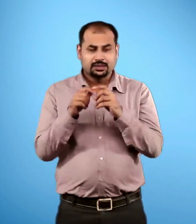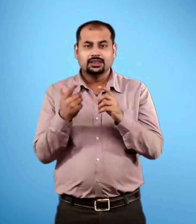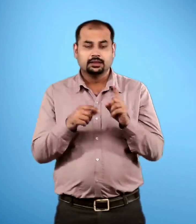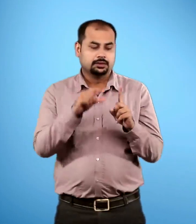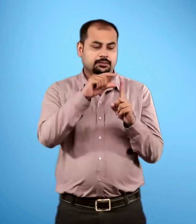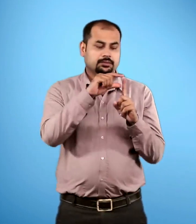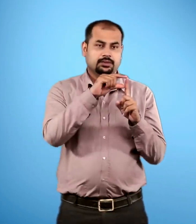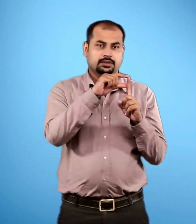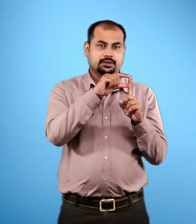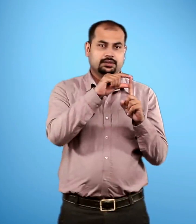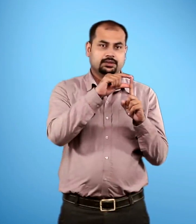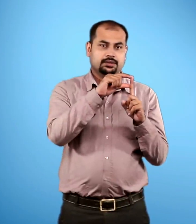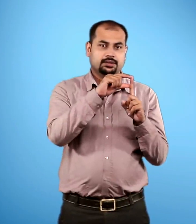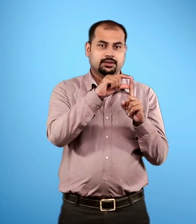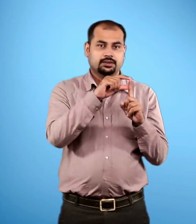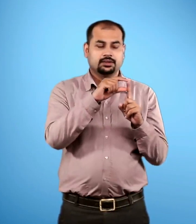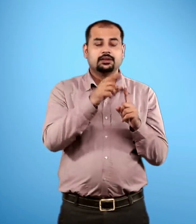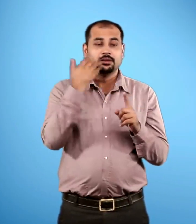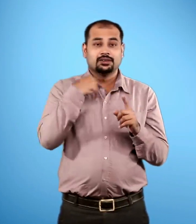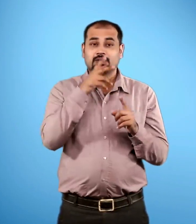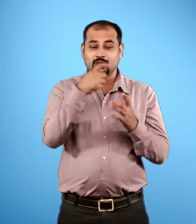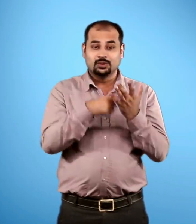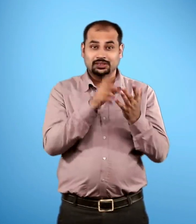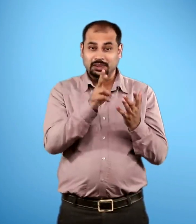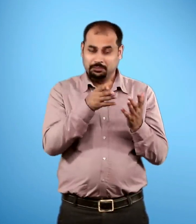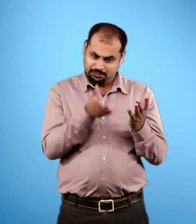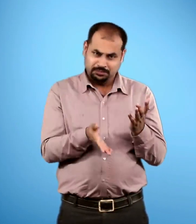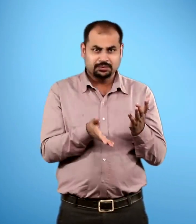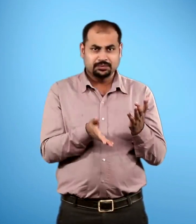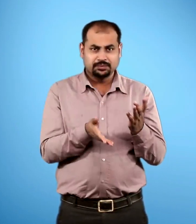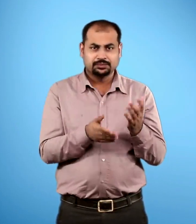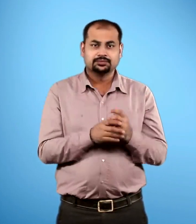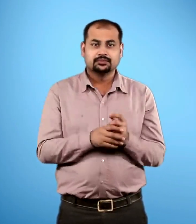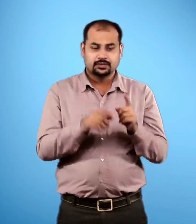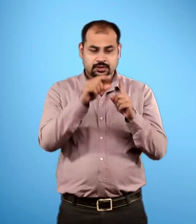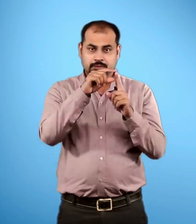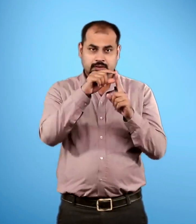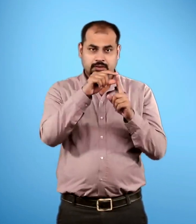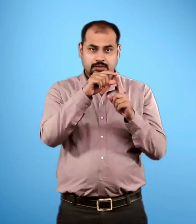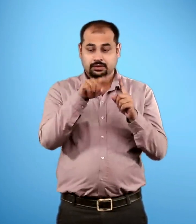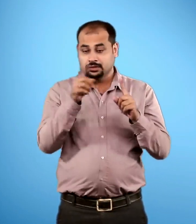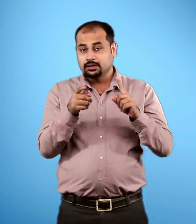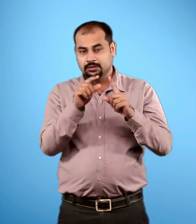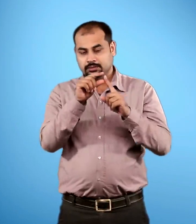The letter P this time follows the same pattern. Again, 2 instances